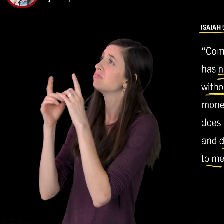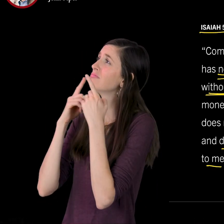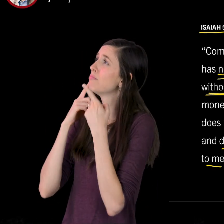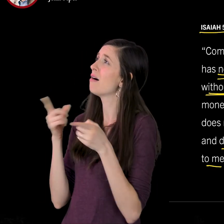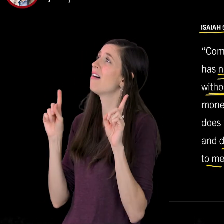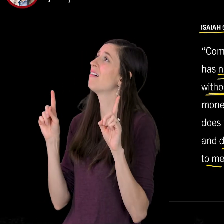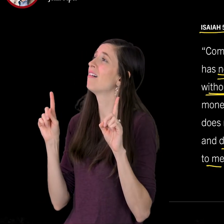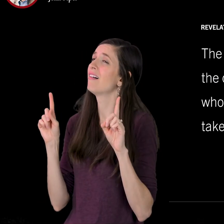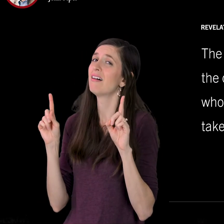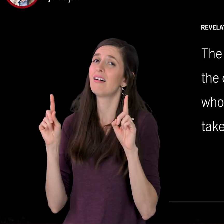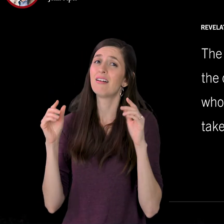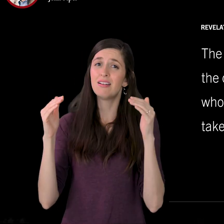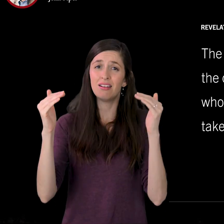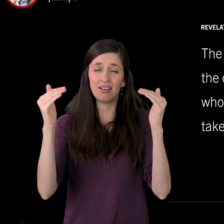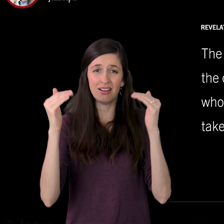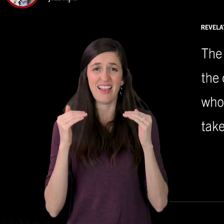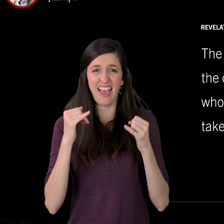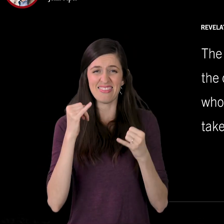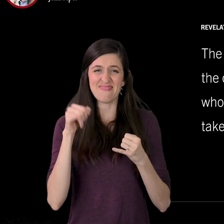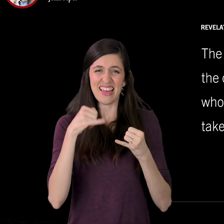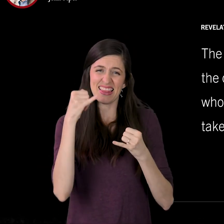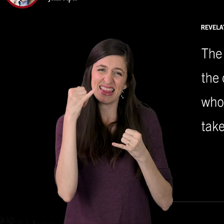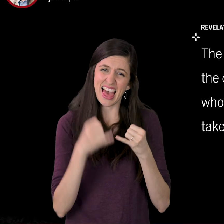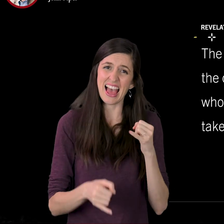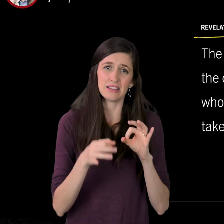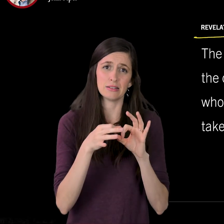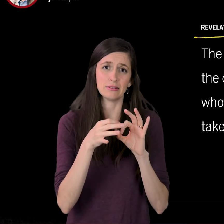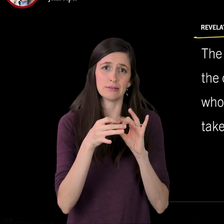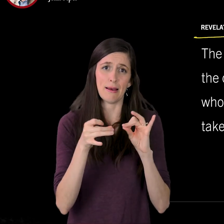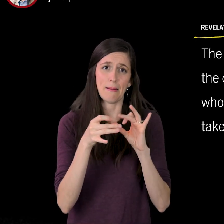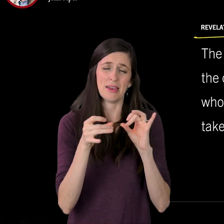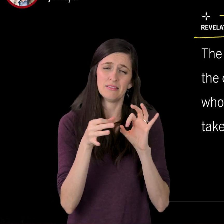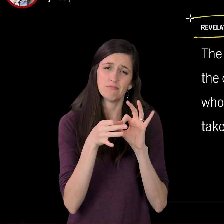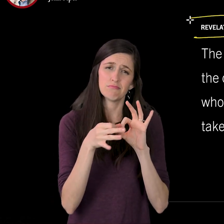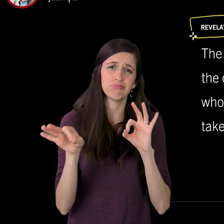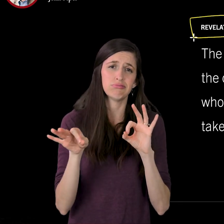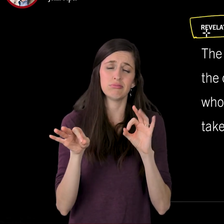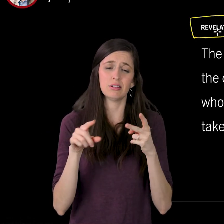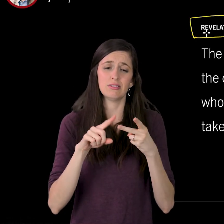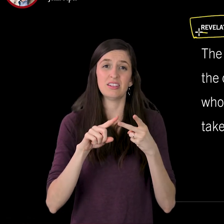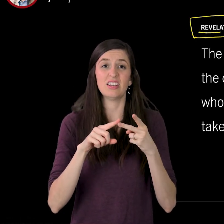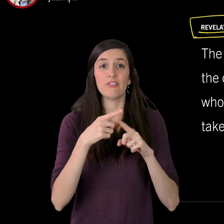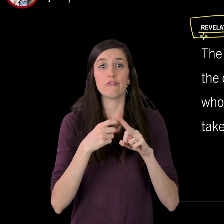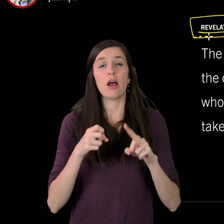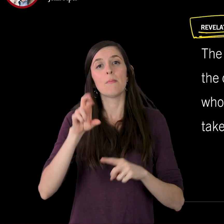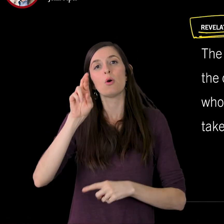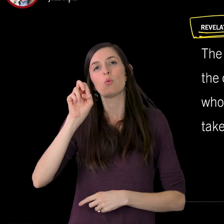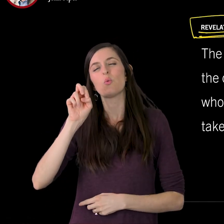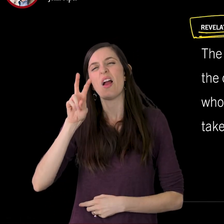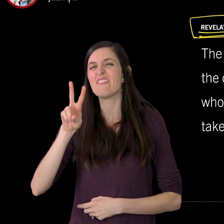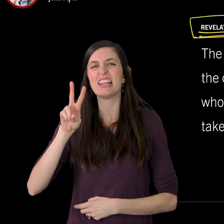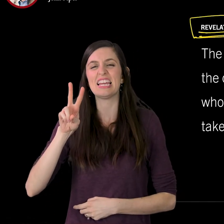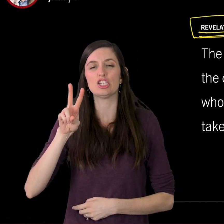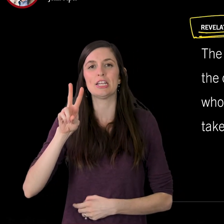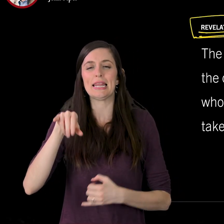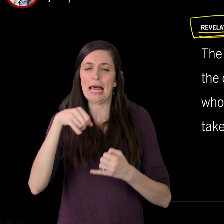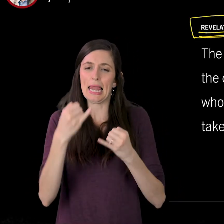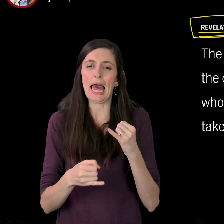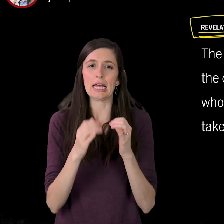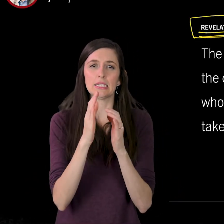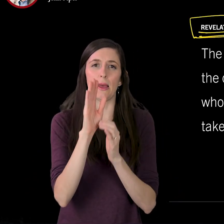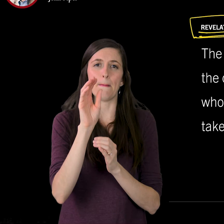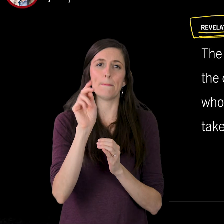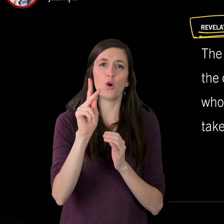and the last plea from the end of the book the last book in the Bible the last